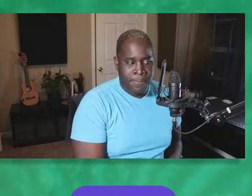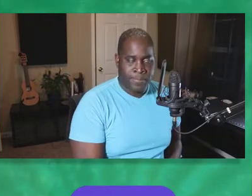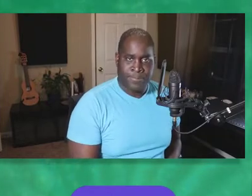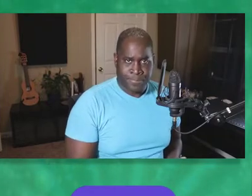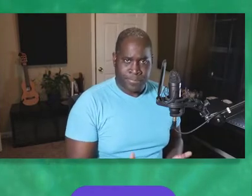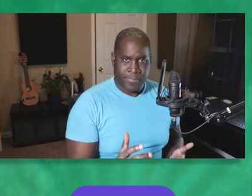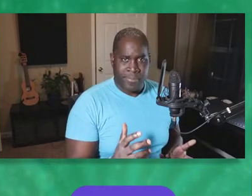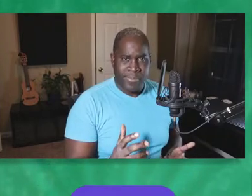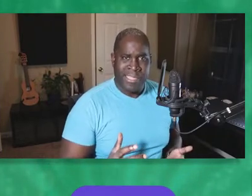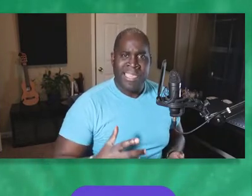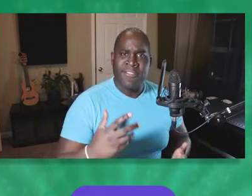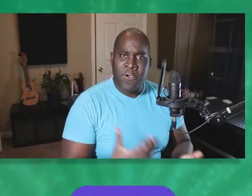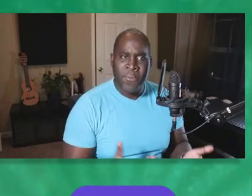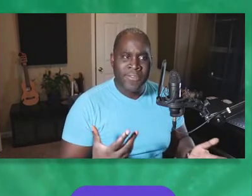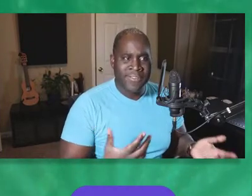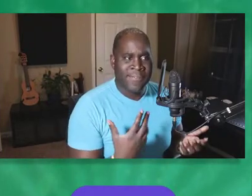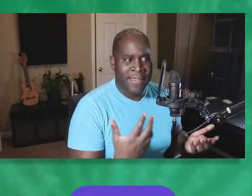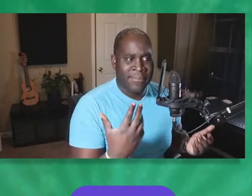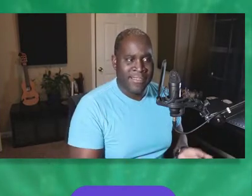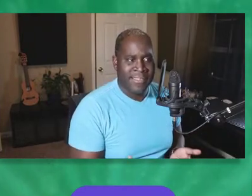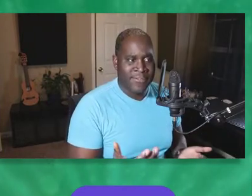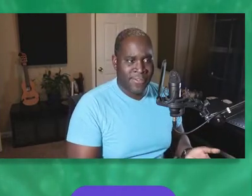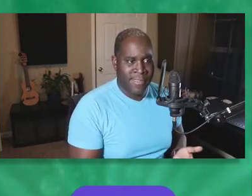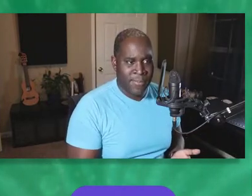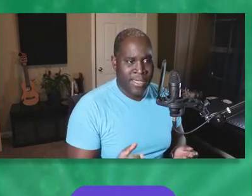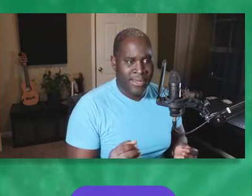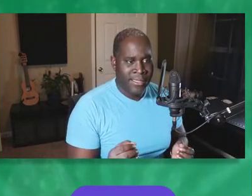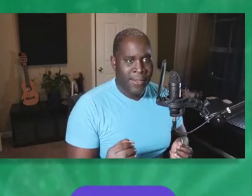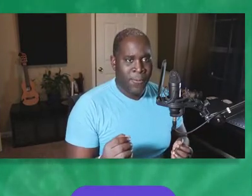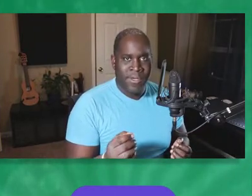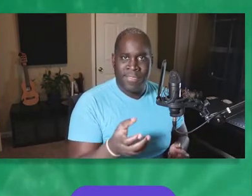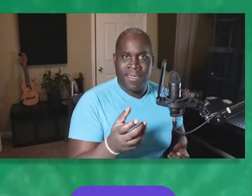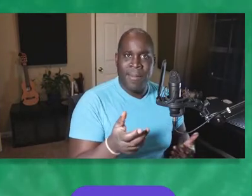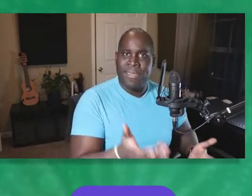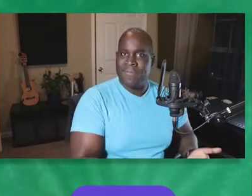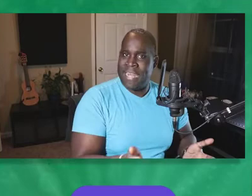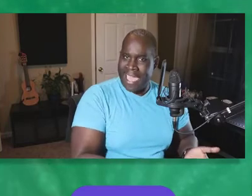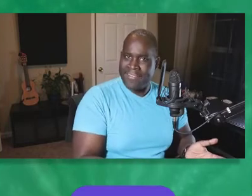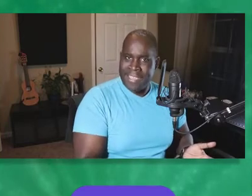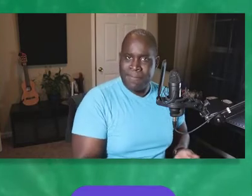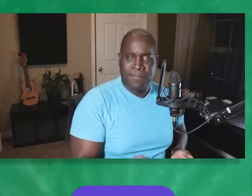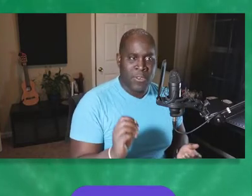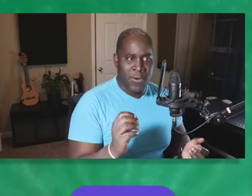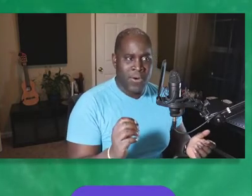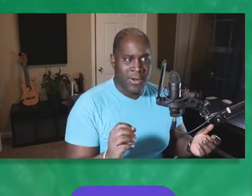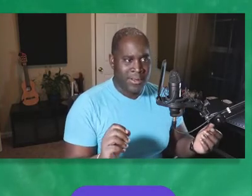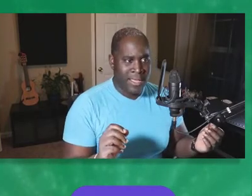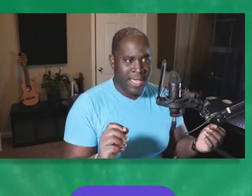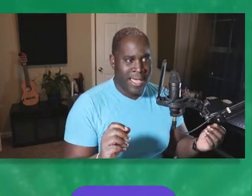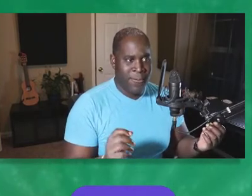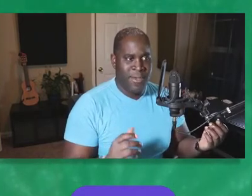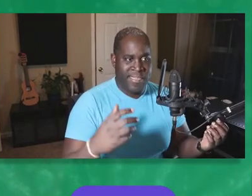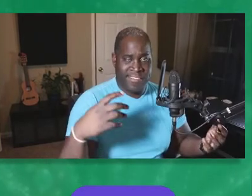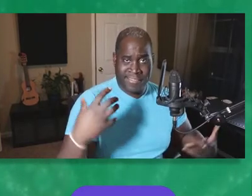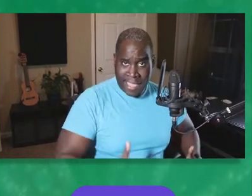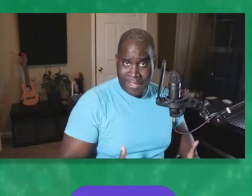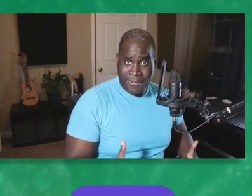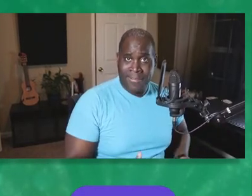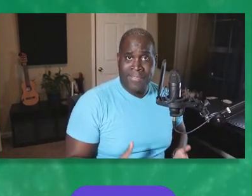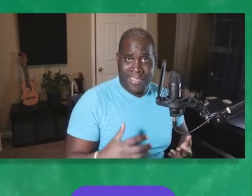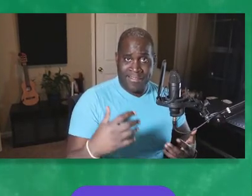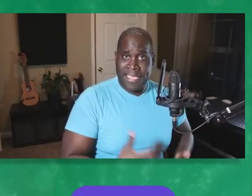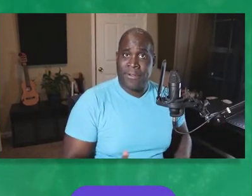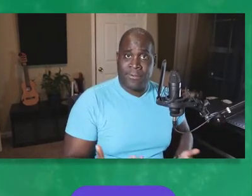altogether, it's almost as if I'm listening to someone with a bit of an accent or with a